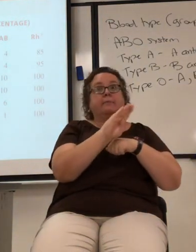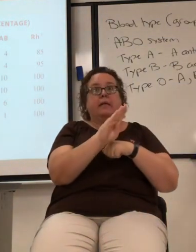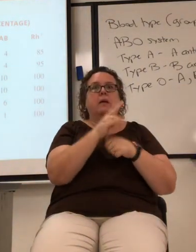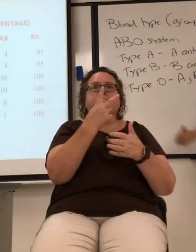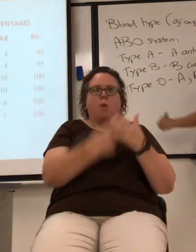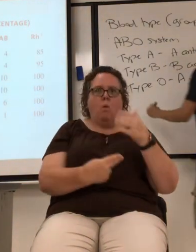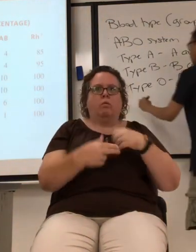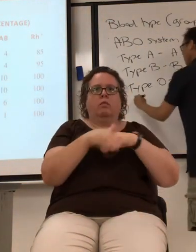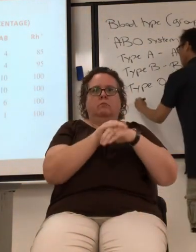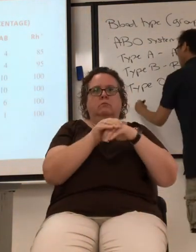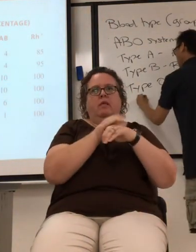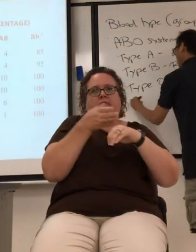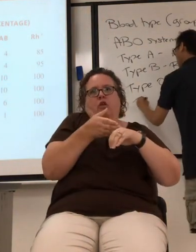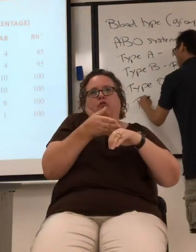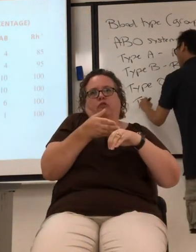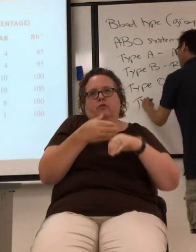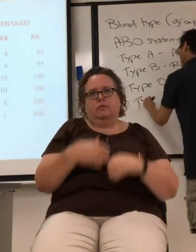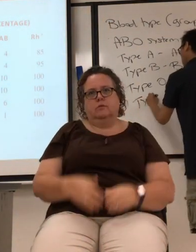present.